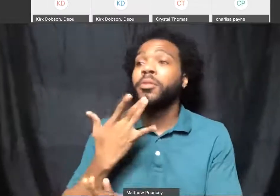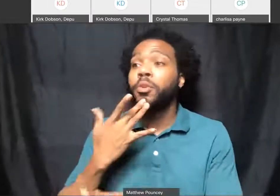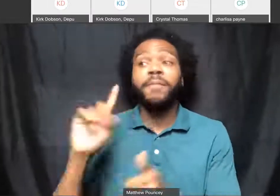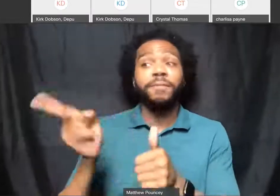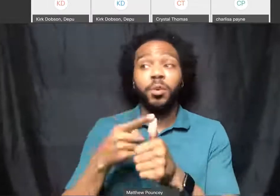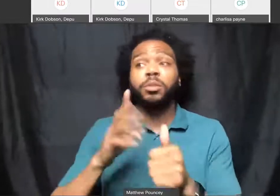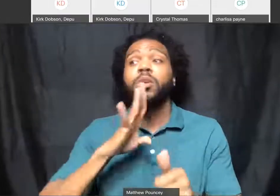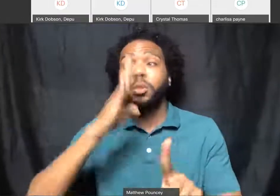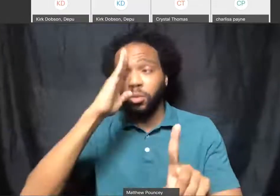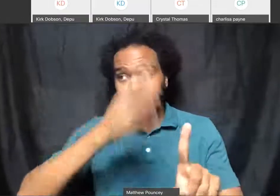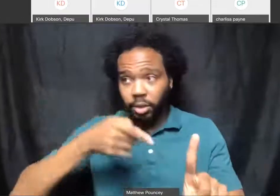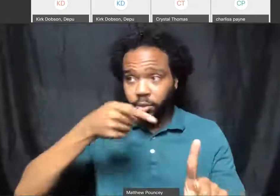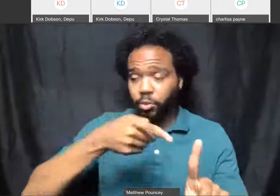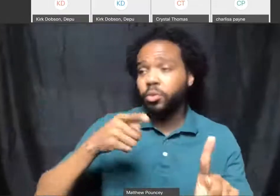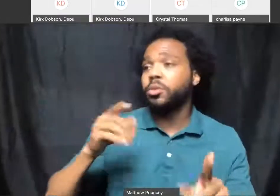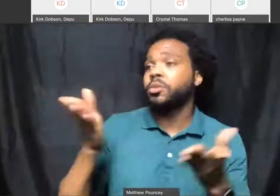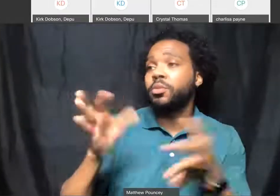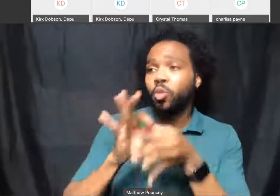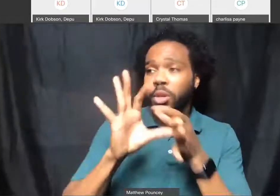coordinator.